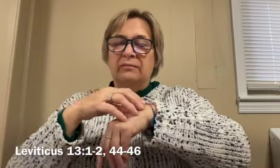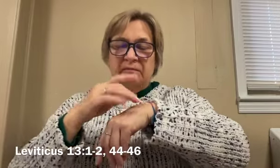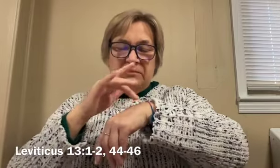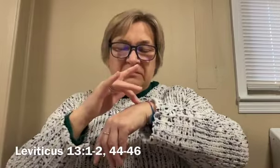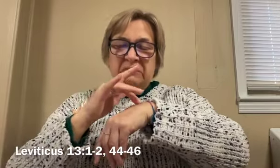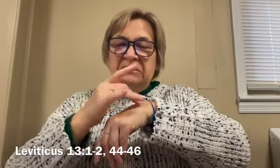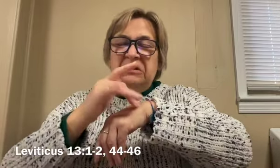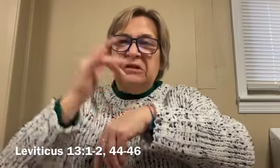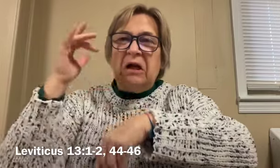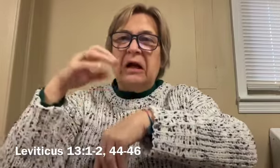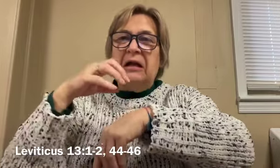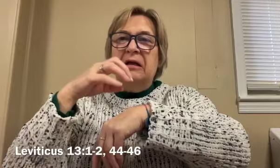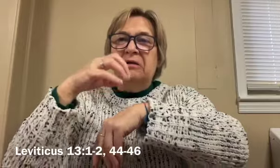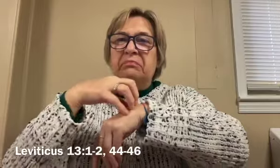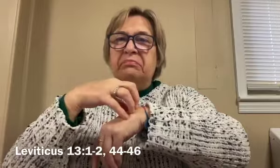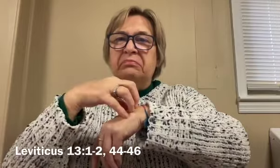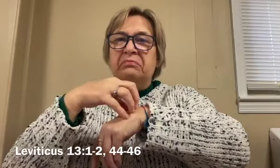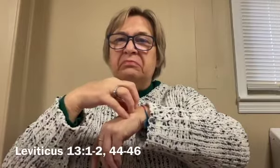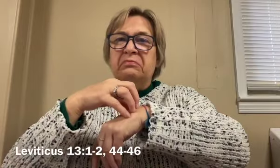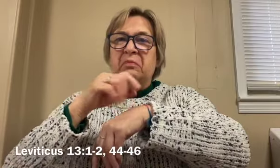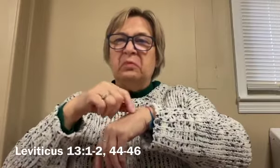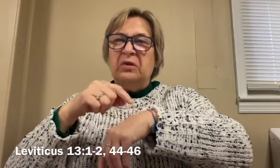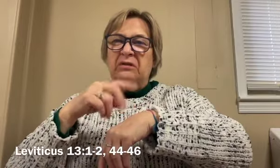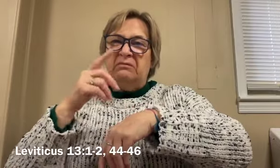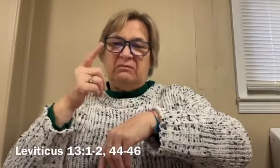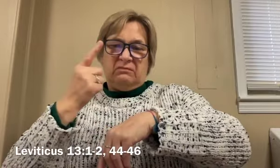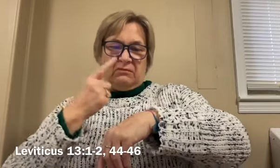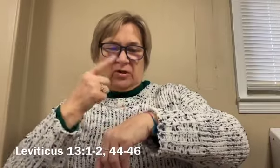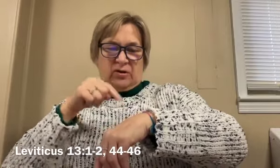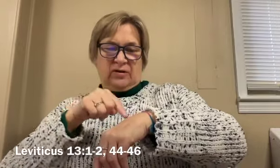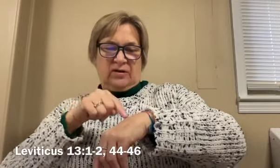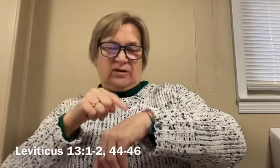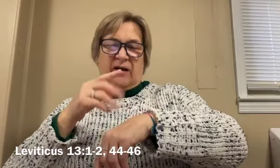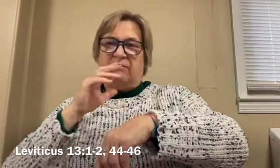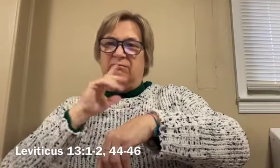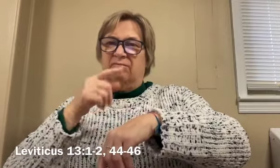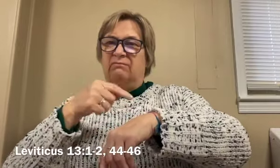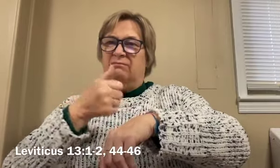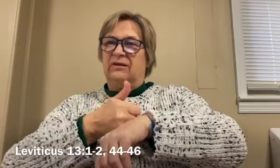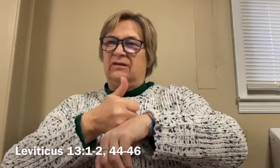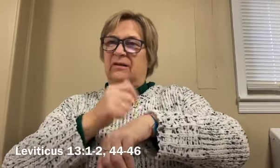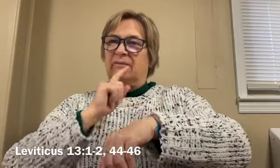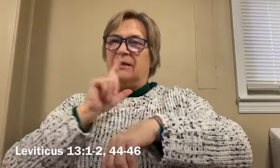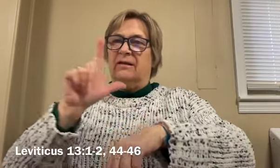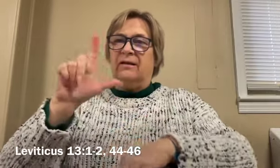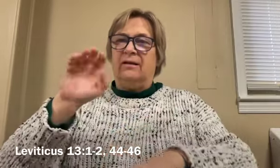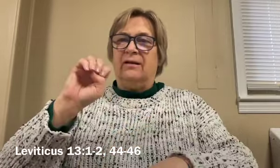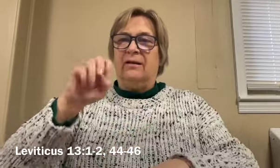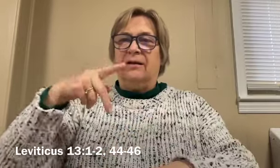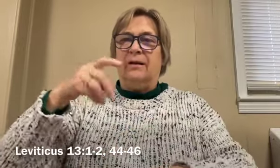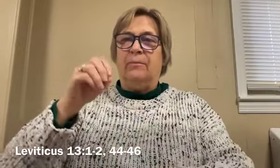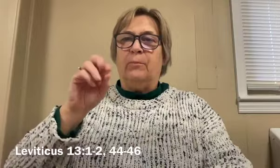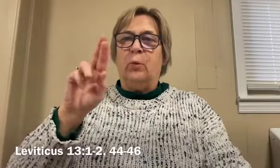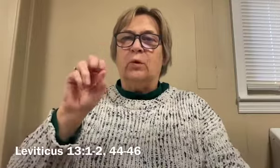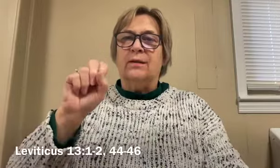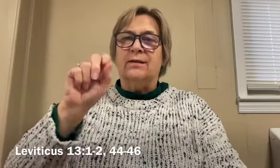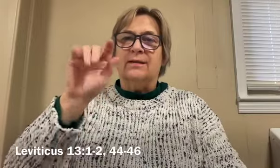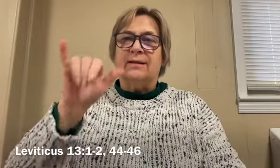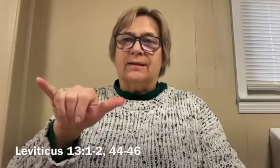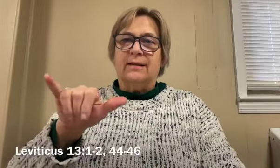be sore of leprosy, he shall be brought to Aaron the priest.